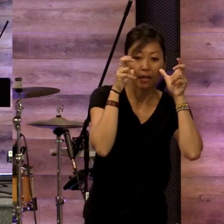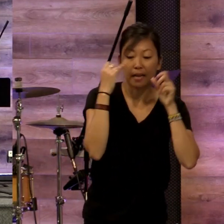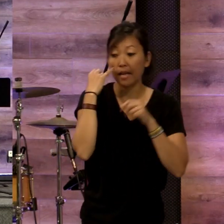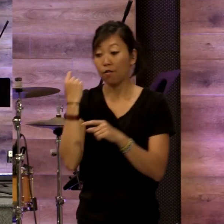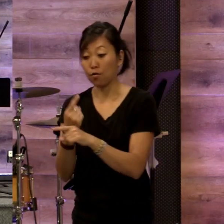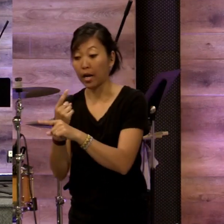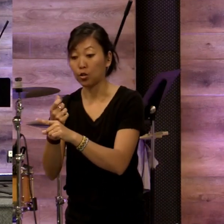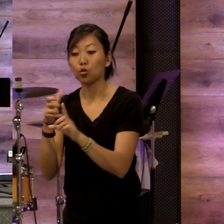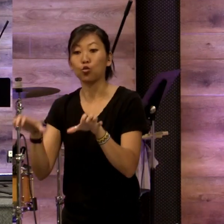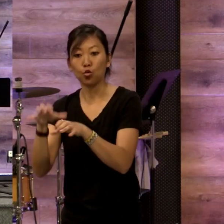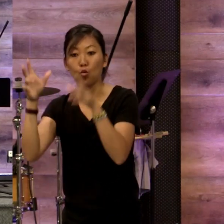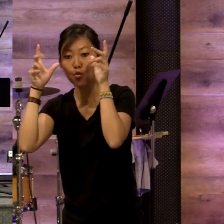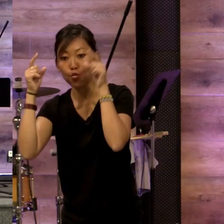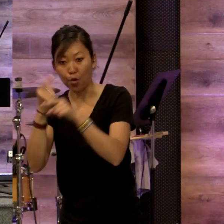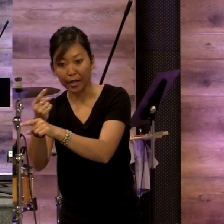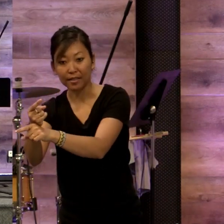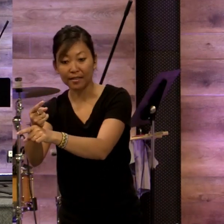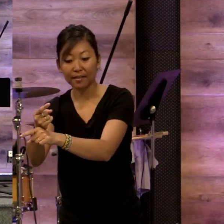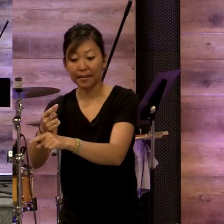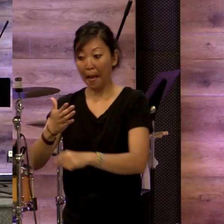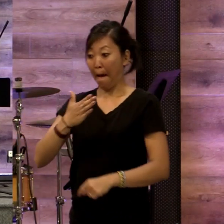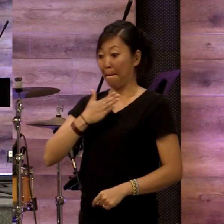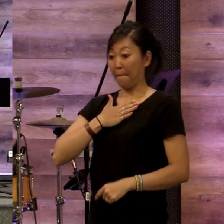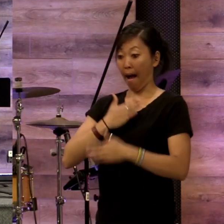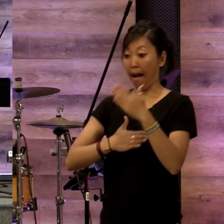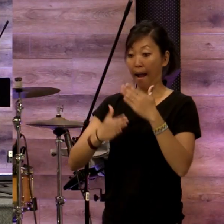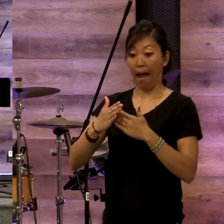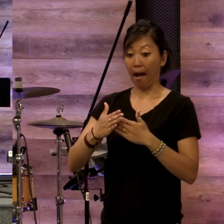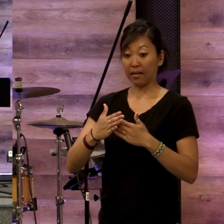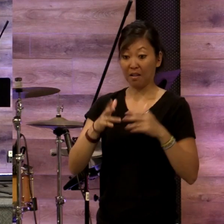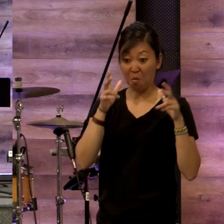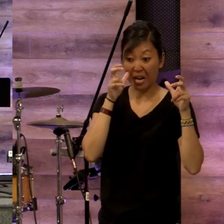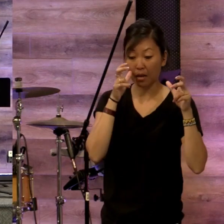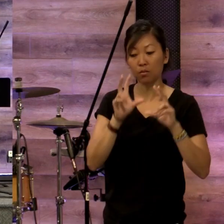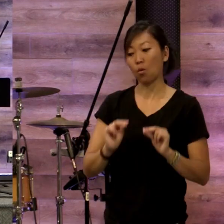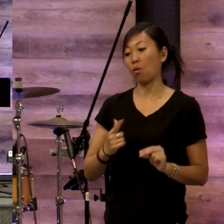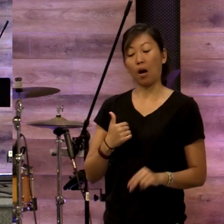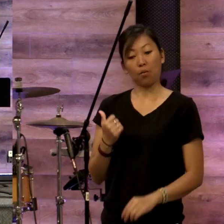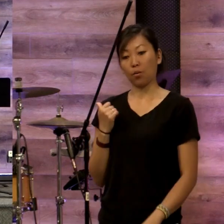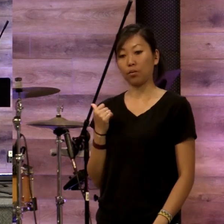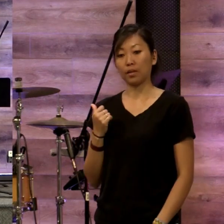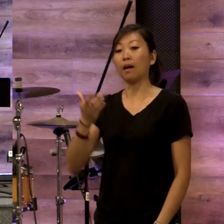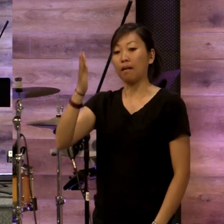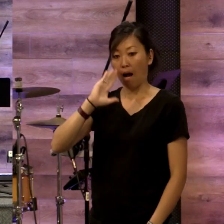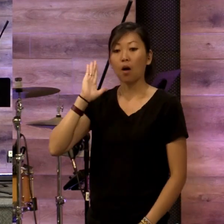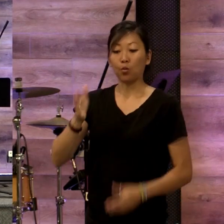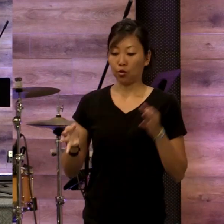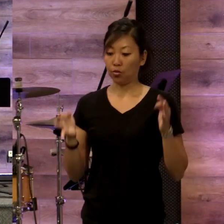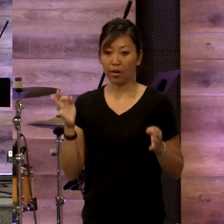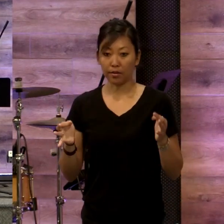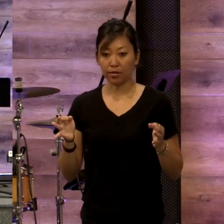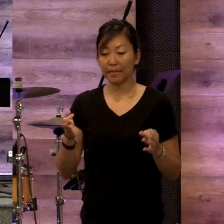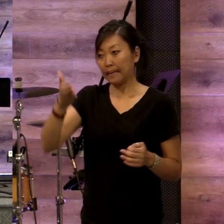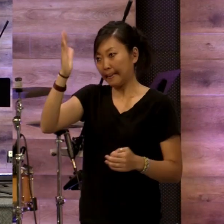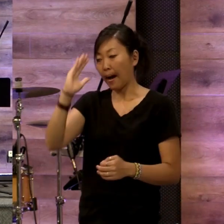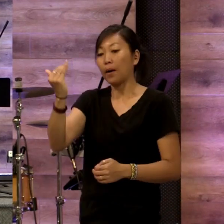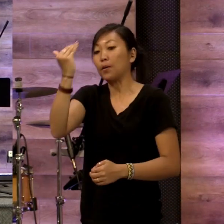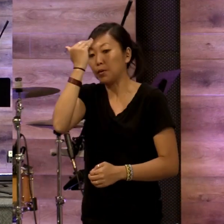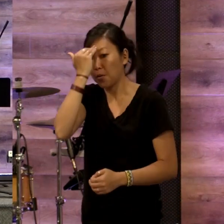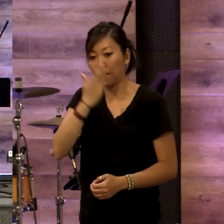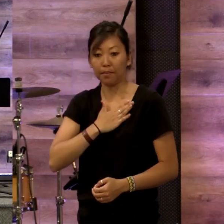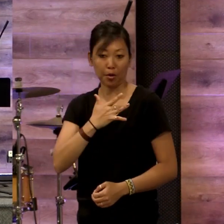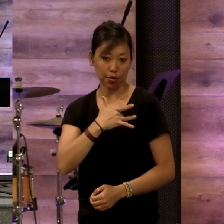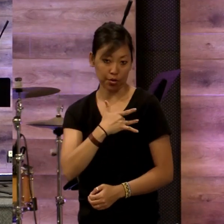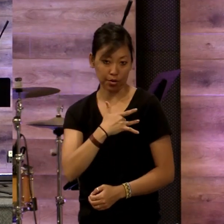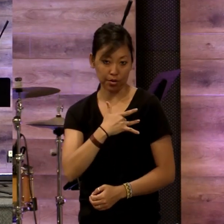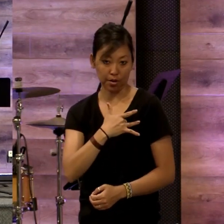things. But my hand shall not be against you. Let God judge between us. He knows my heart, and I have shown